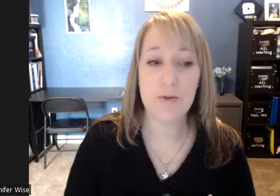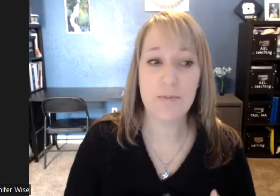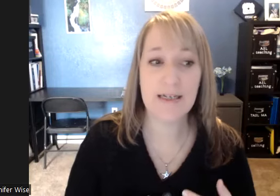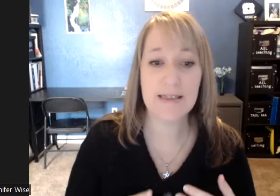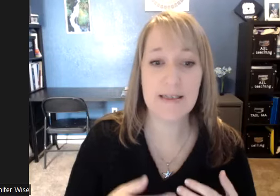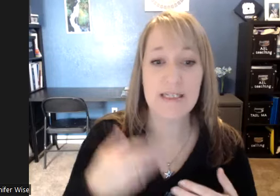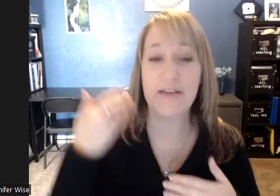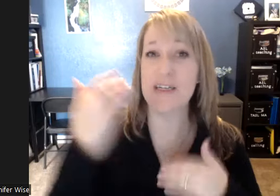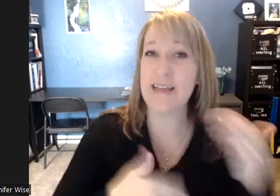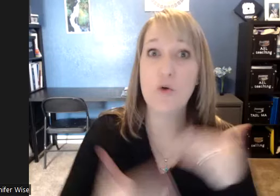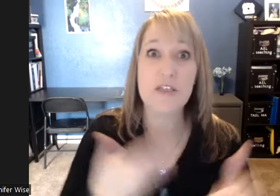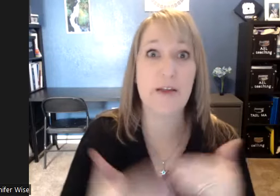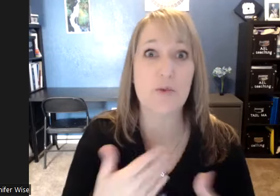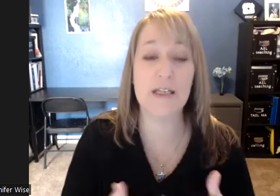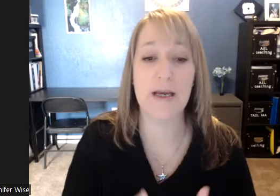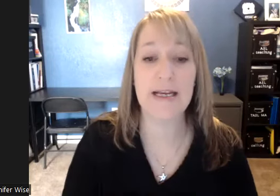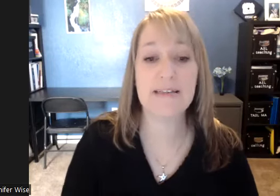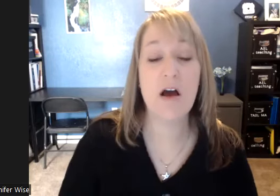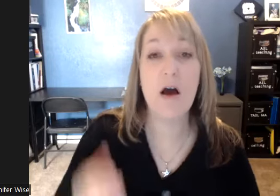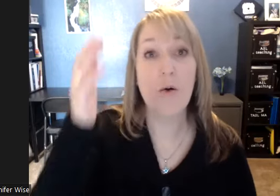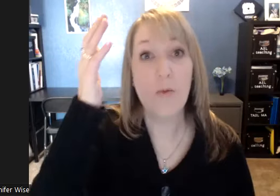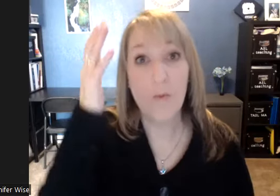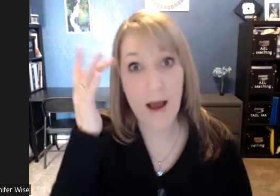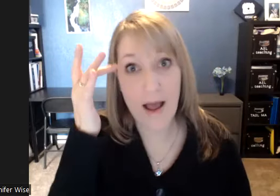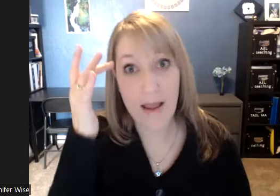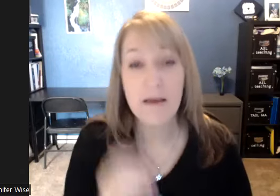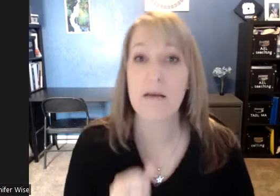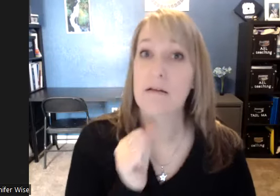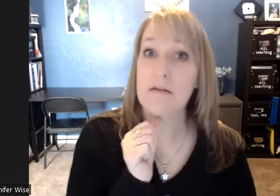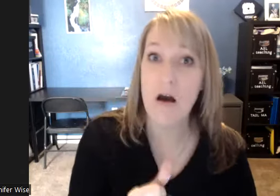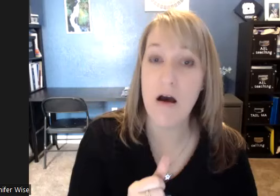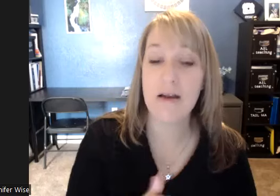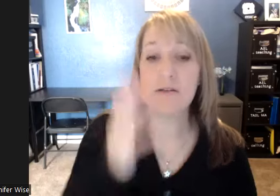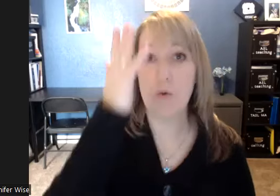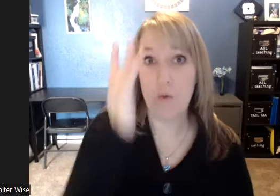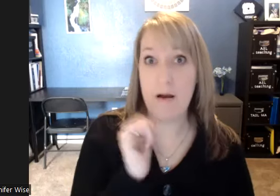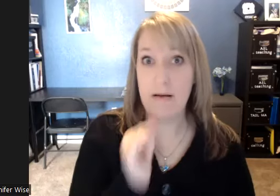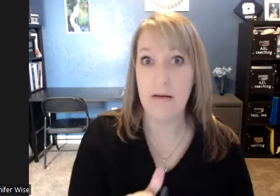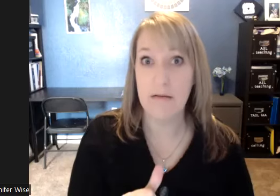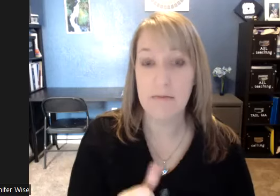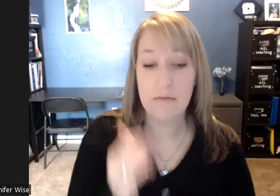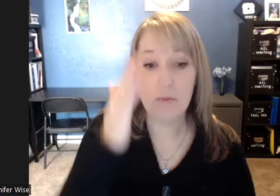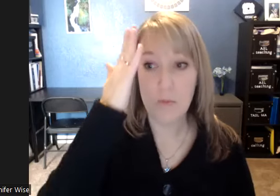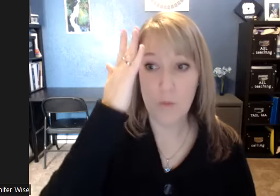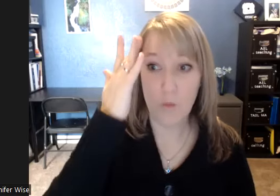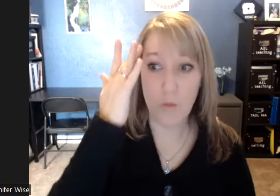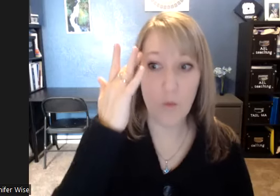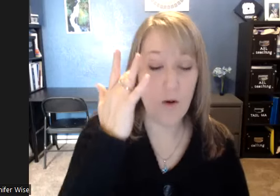to practice them together because they go together really quick. It's not why not, it's why not.